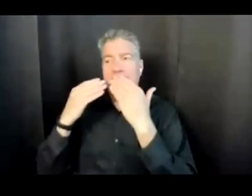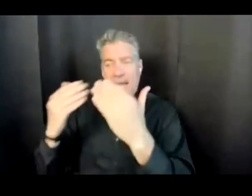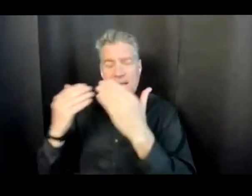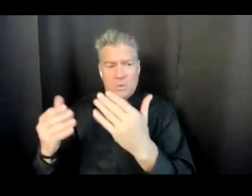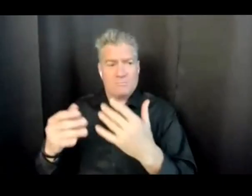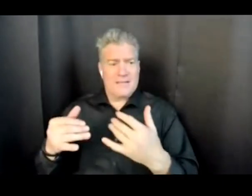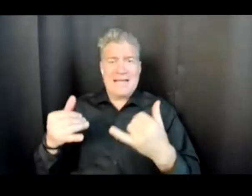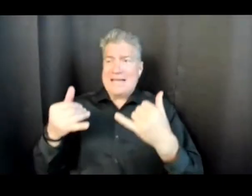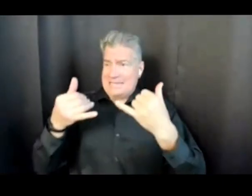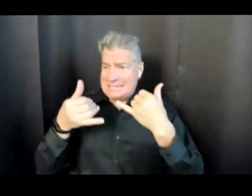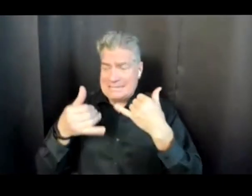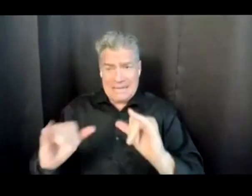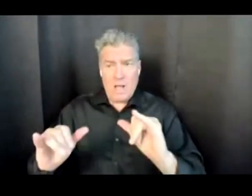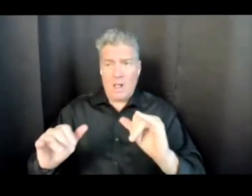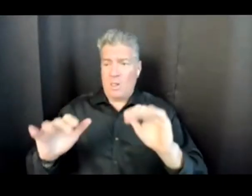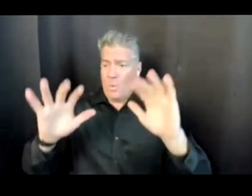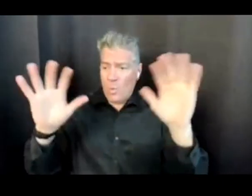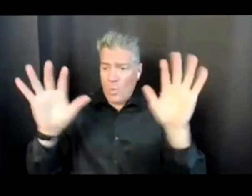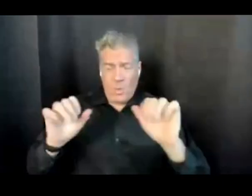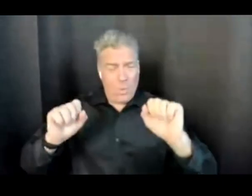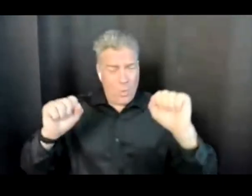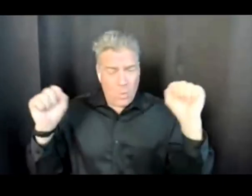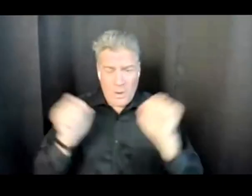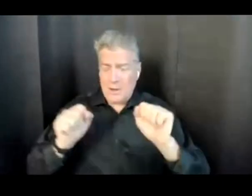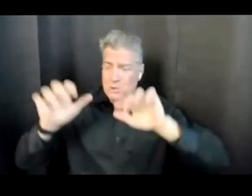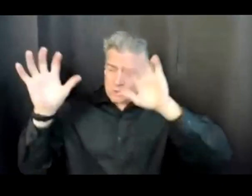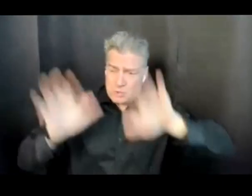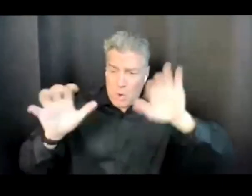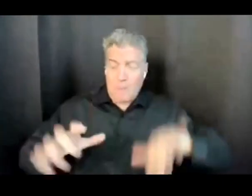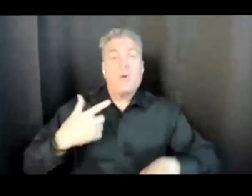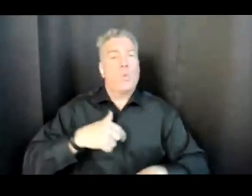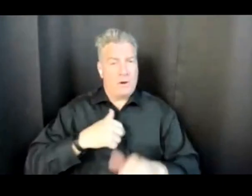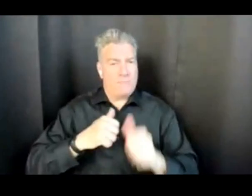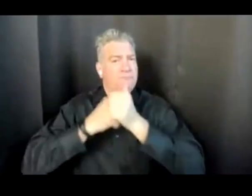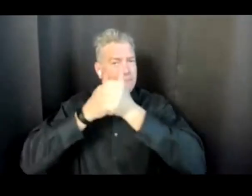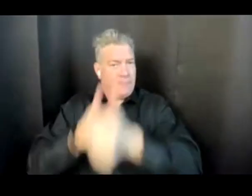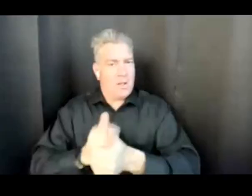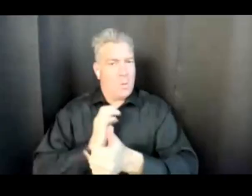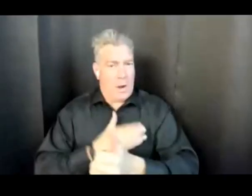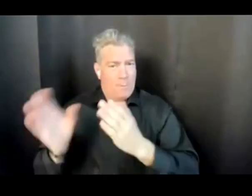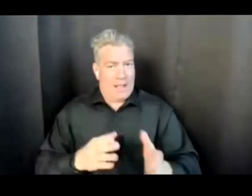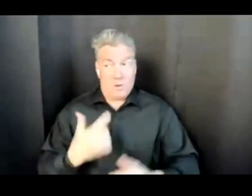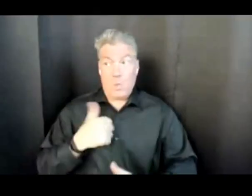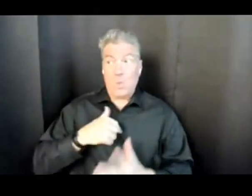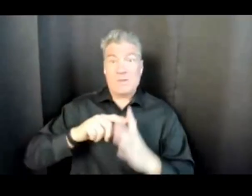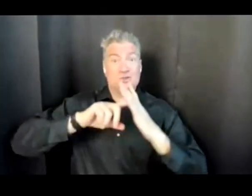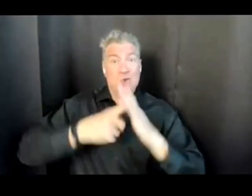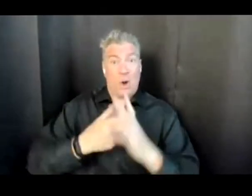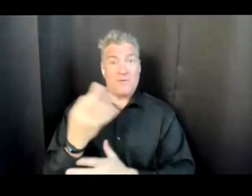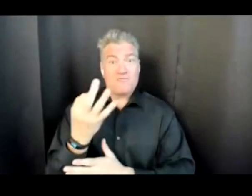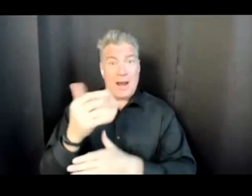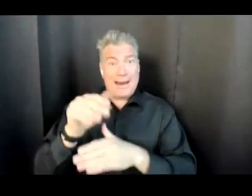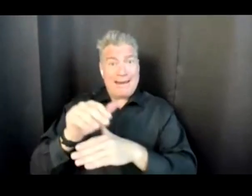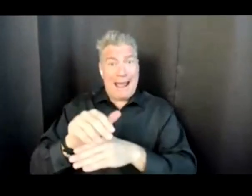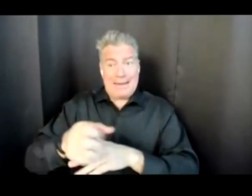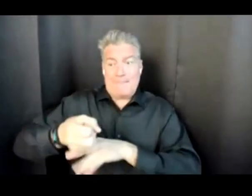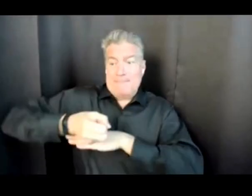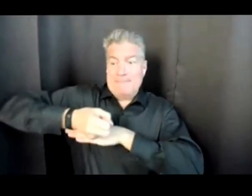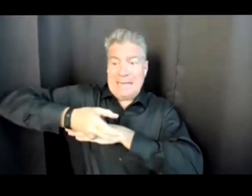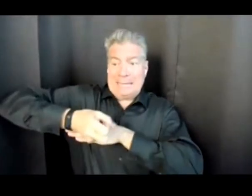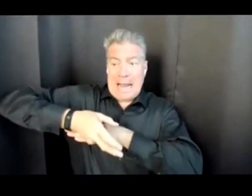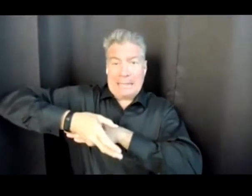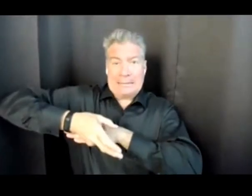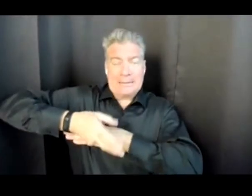out, and we're in fact in the middle of it, we have continued to work our plan starting on Friday night at midnight, where we've